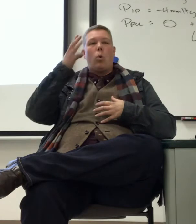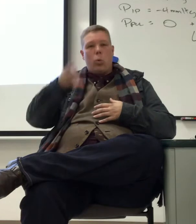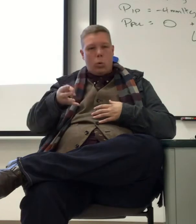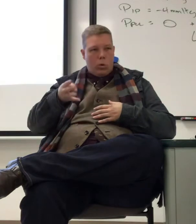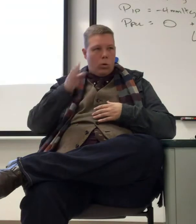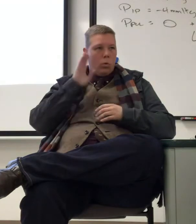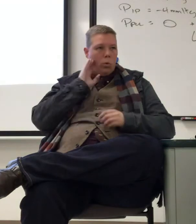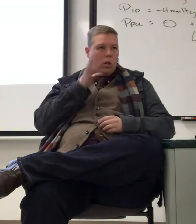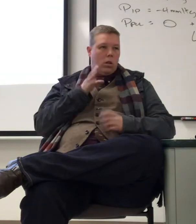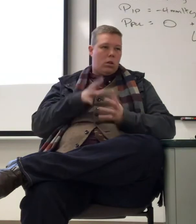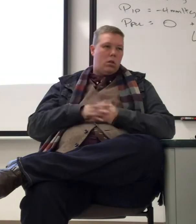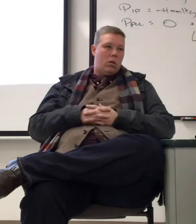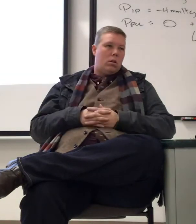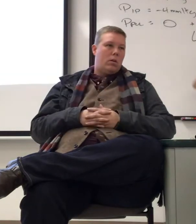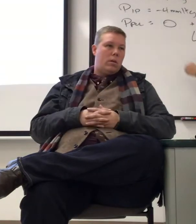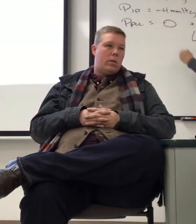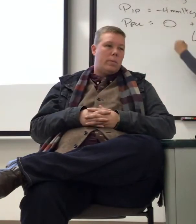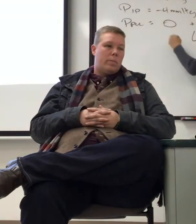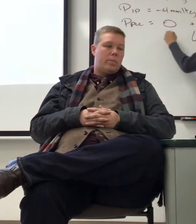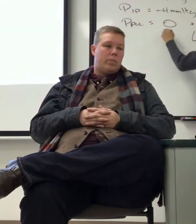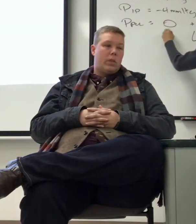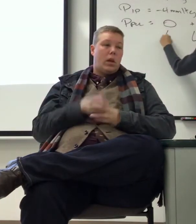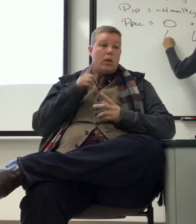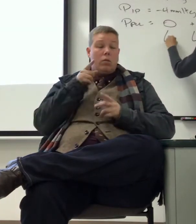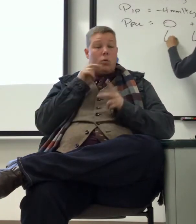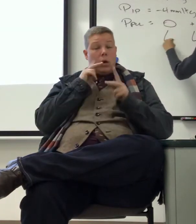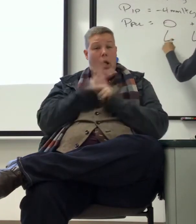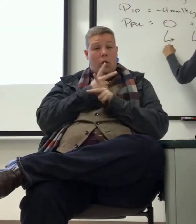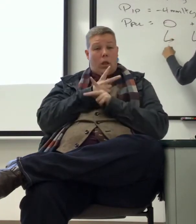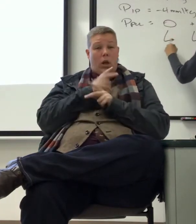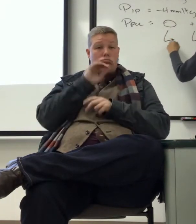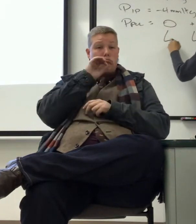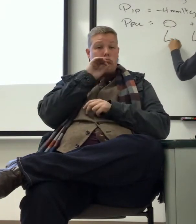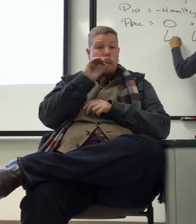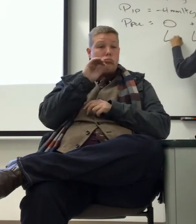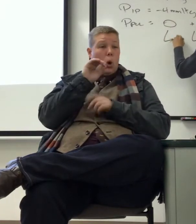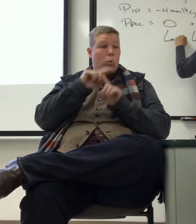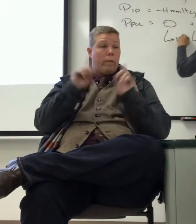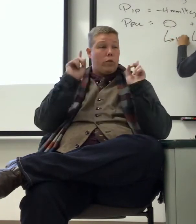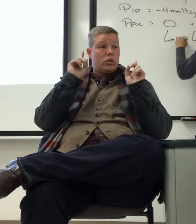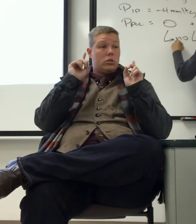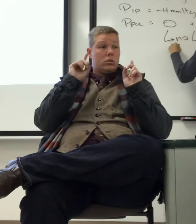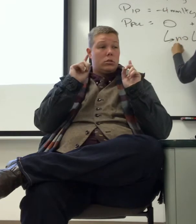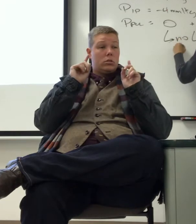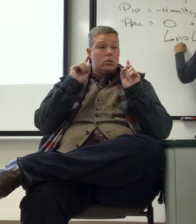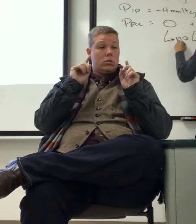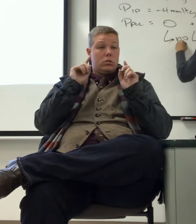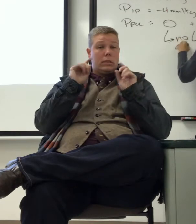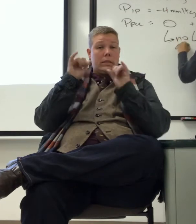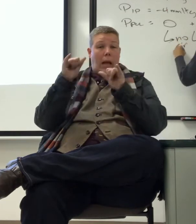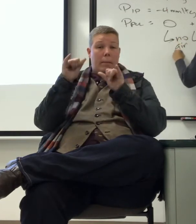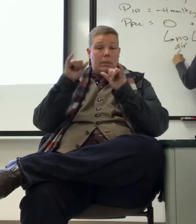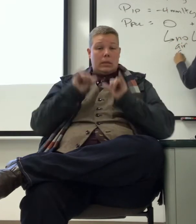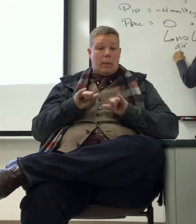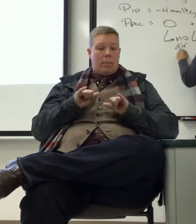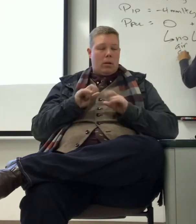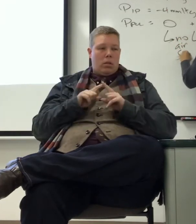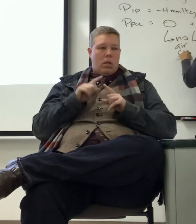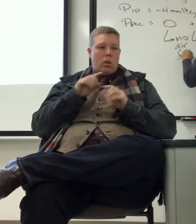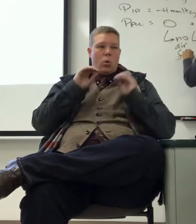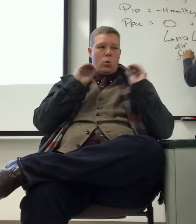And if you calculate no difference between the inside and the outside, no airflow.